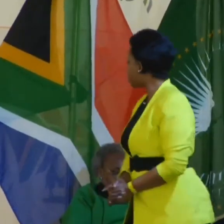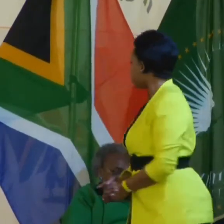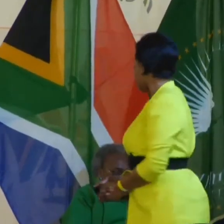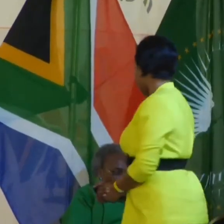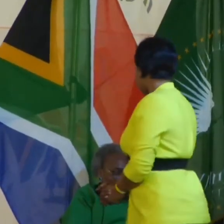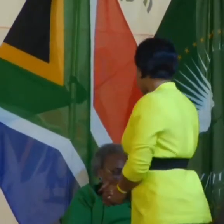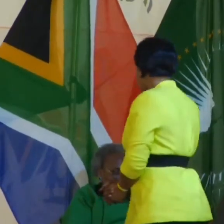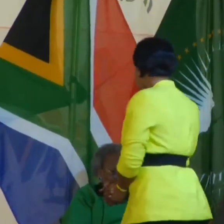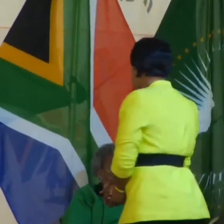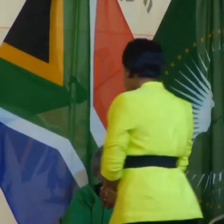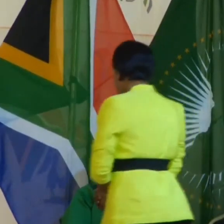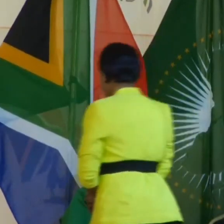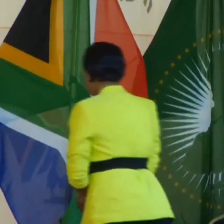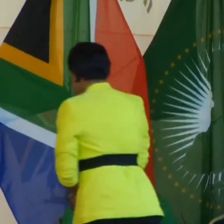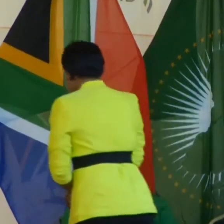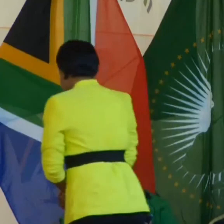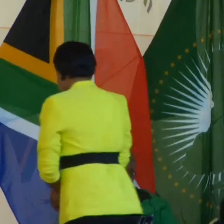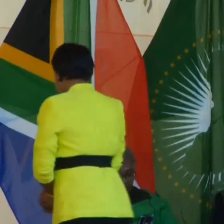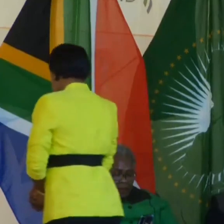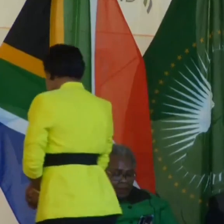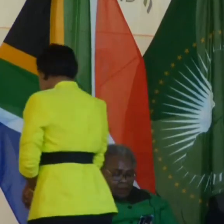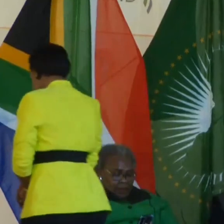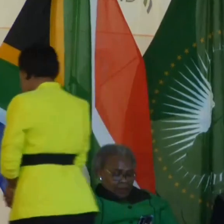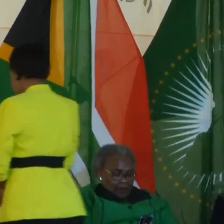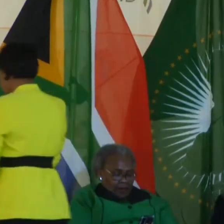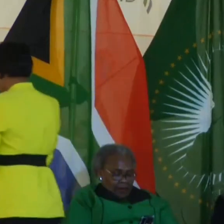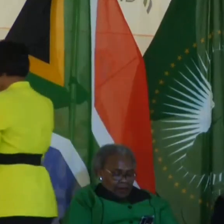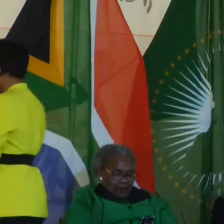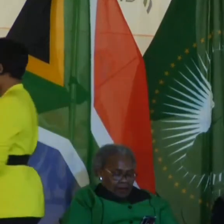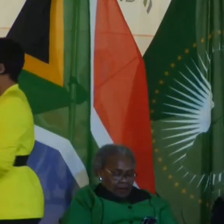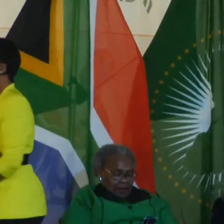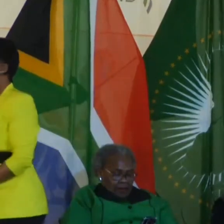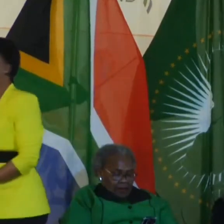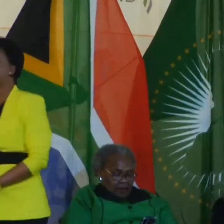Wa wa wa wa wa